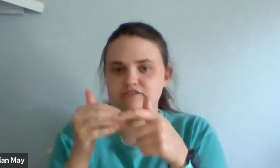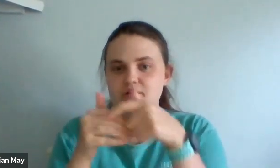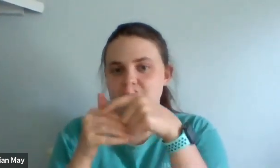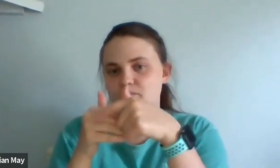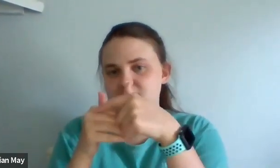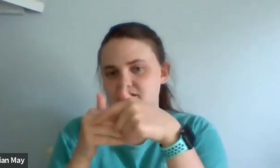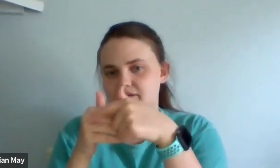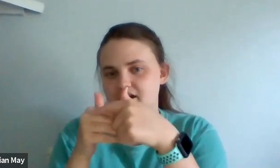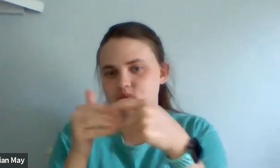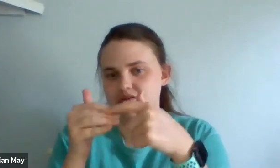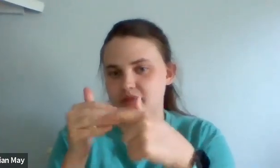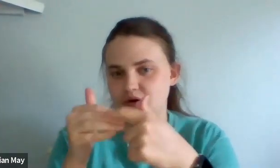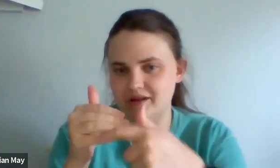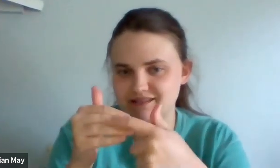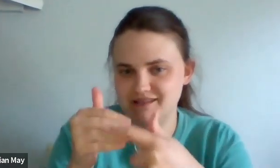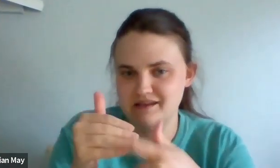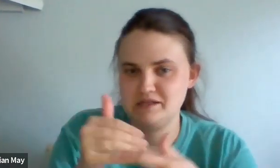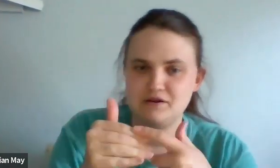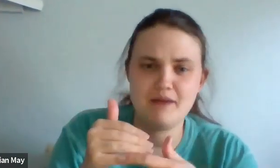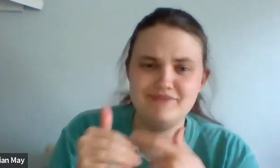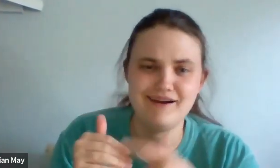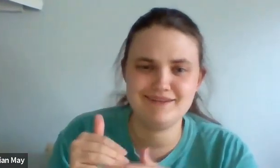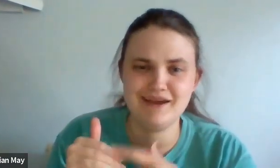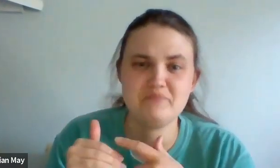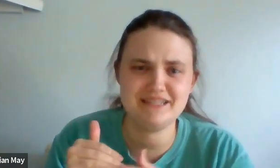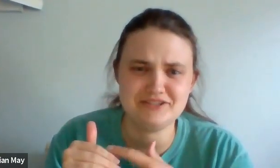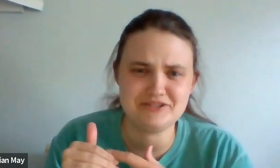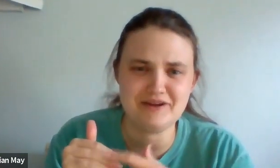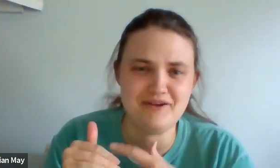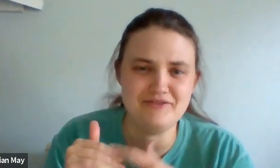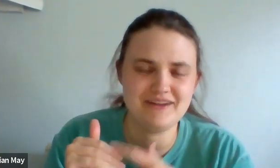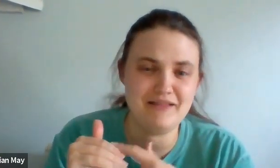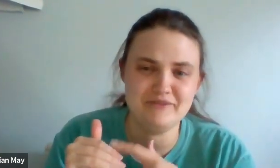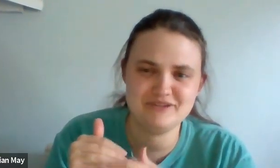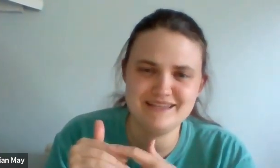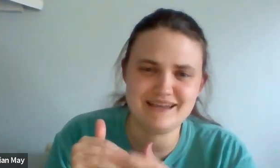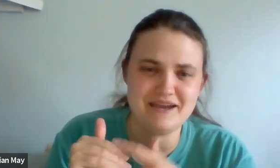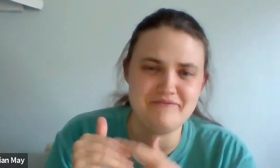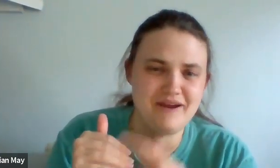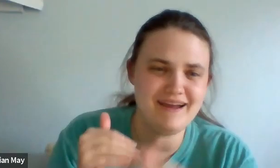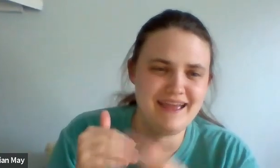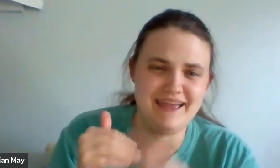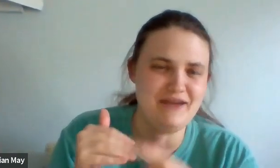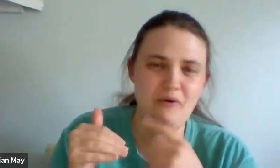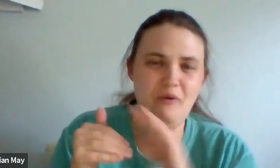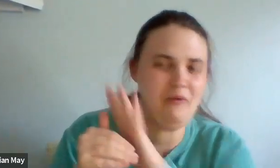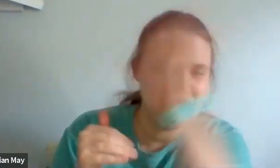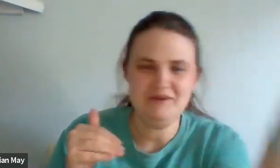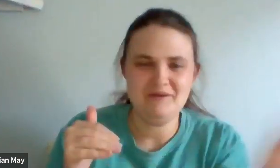are, and not the ones that are right here, but the middle ones. Sorry, I'm a teacher of elementary kids. I am not a whole